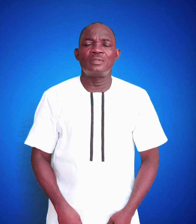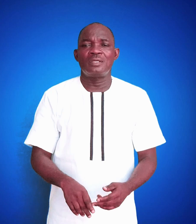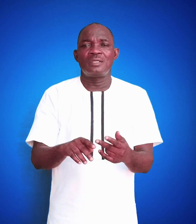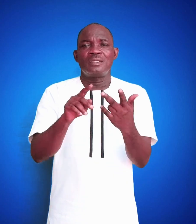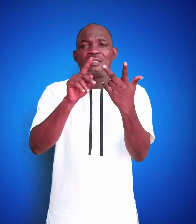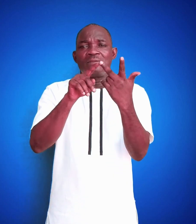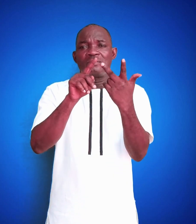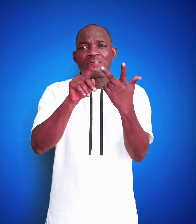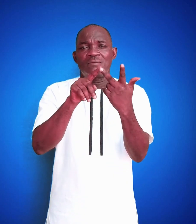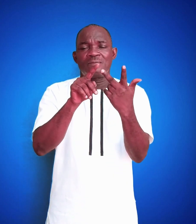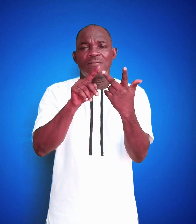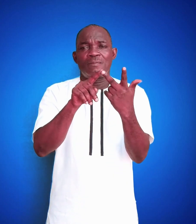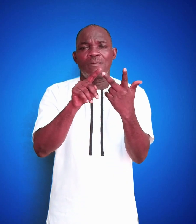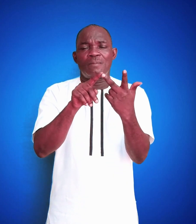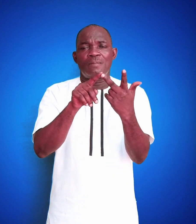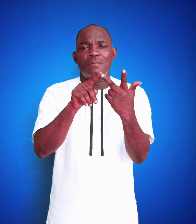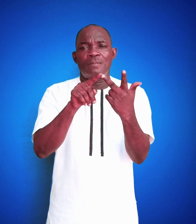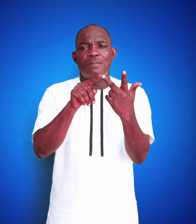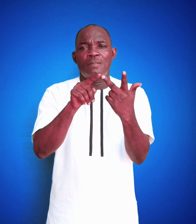3.